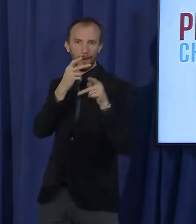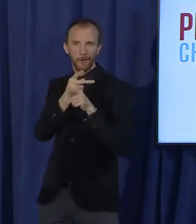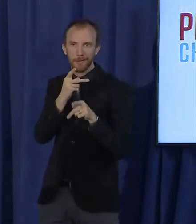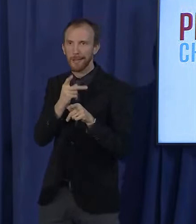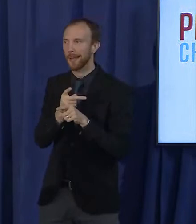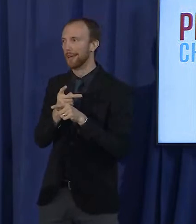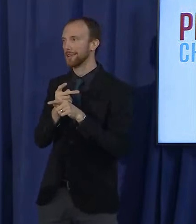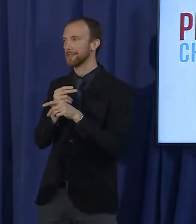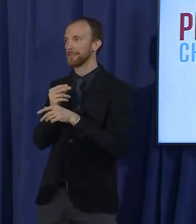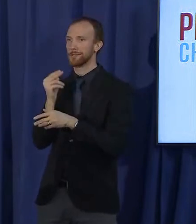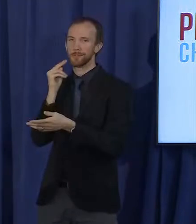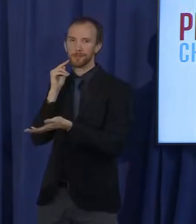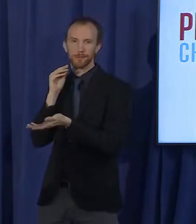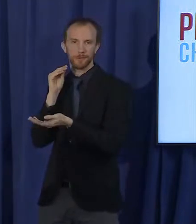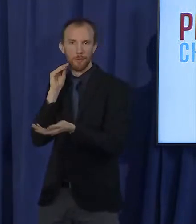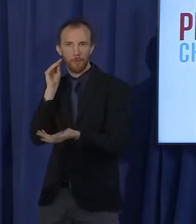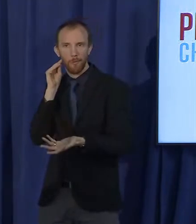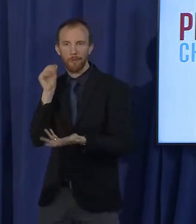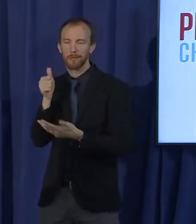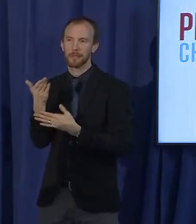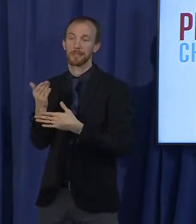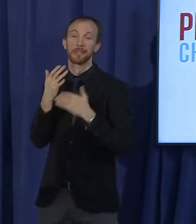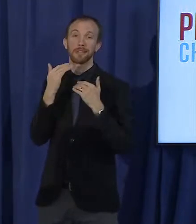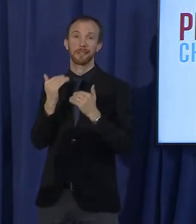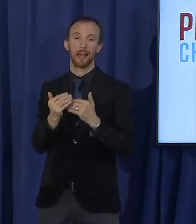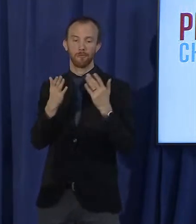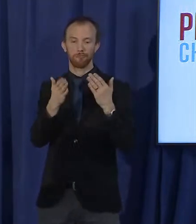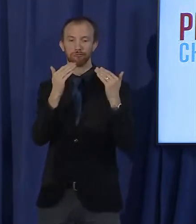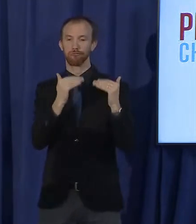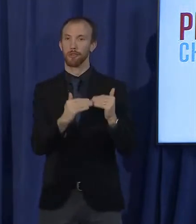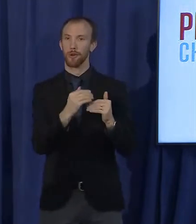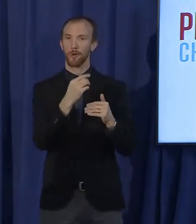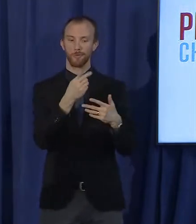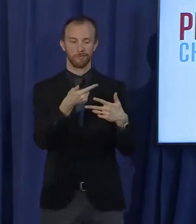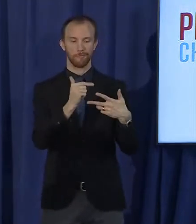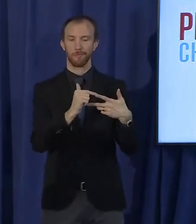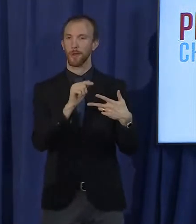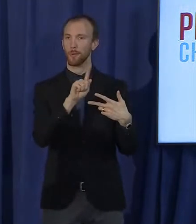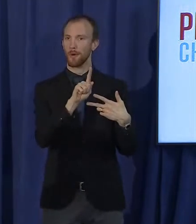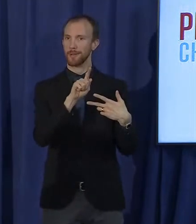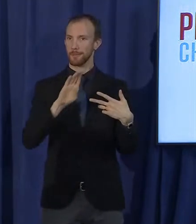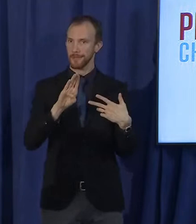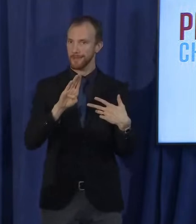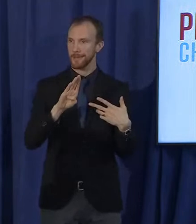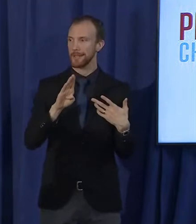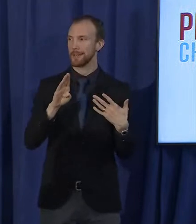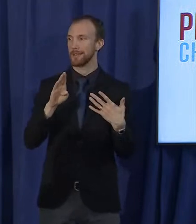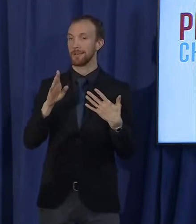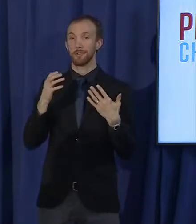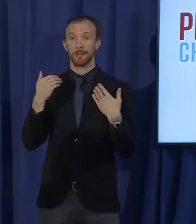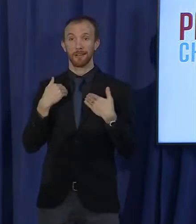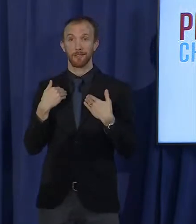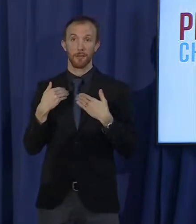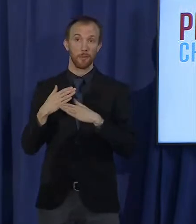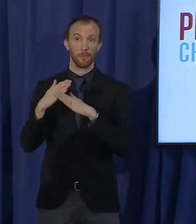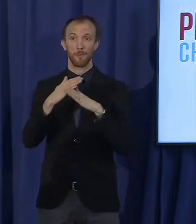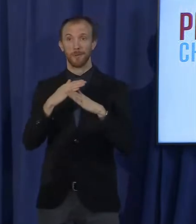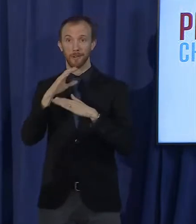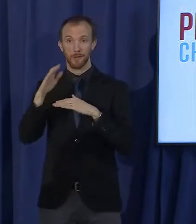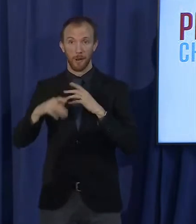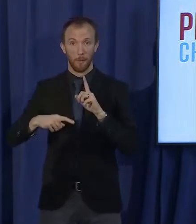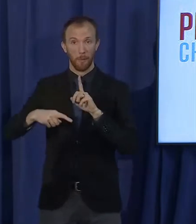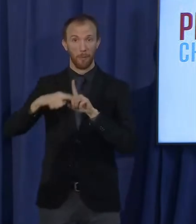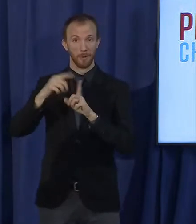with our launch of Protect Chicago Plus, with our ability to pull in many other providers and other locations for doing